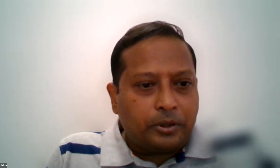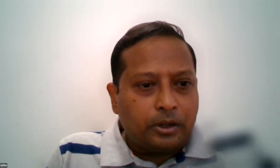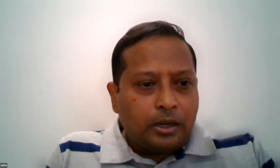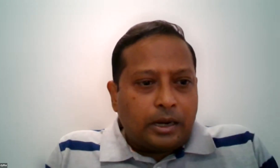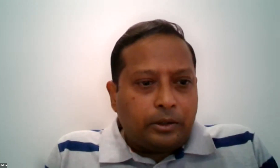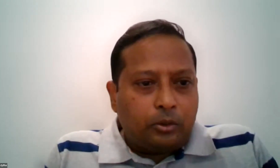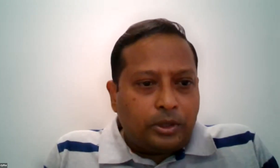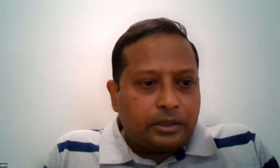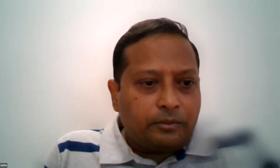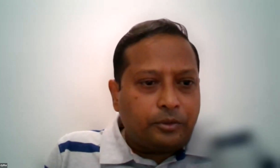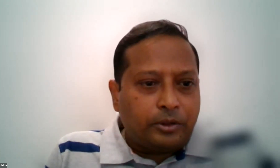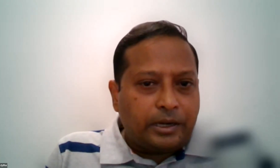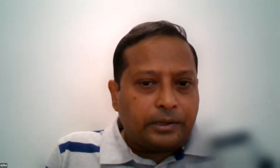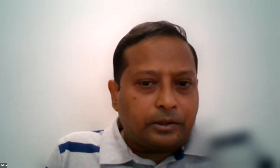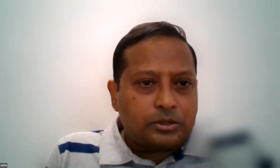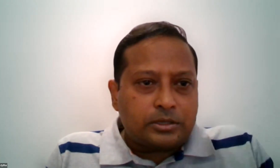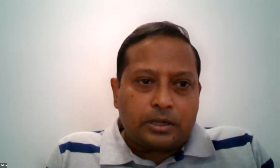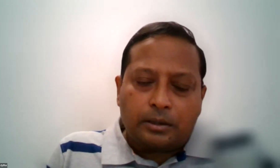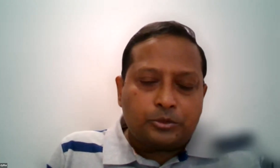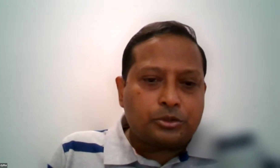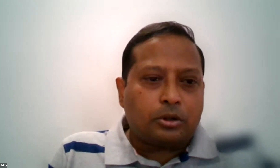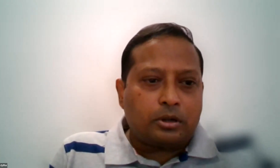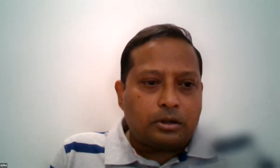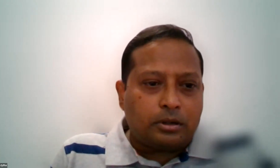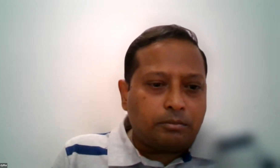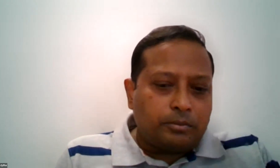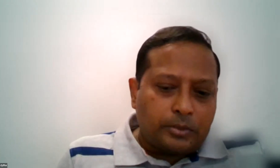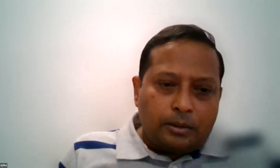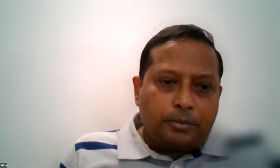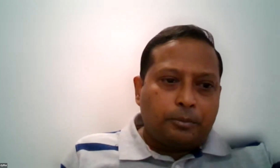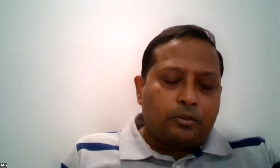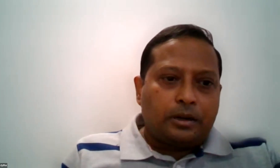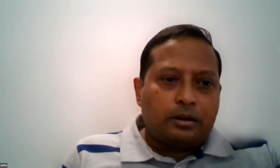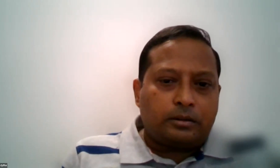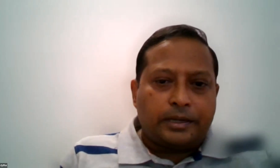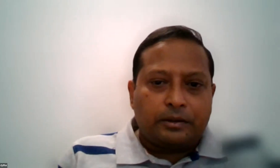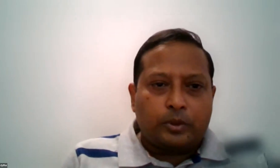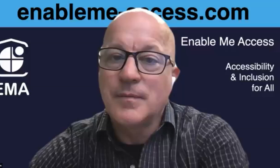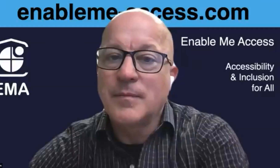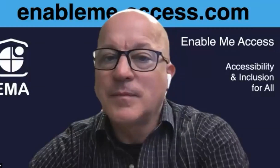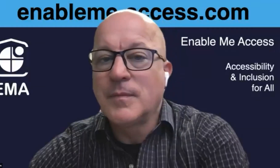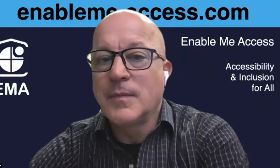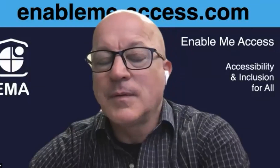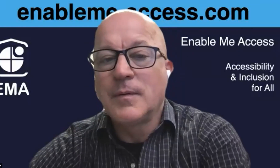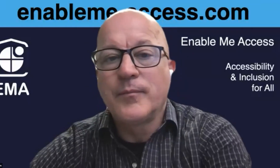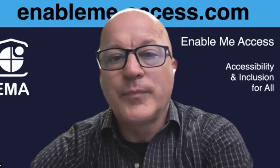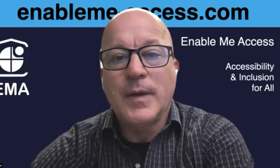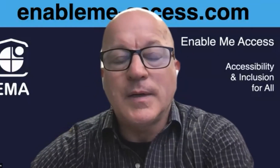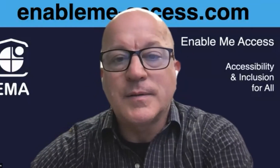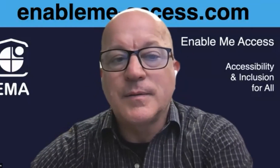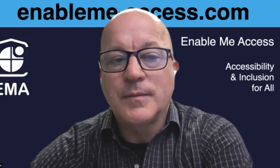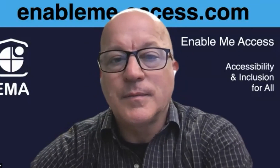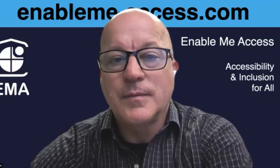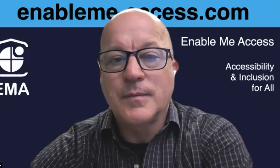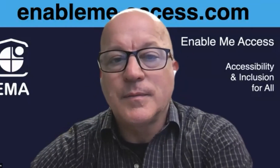other people. And together, if you create an ecosystem, I'm sure people will take it very seriously and